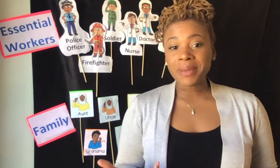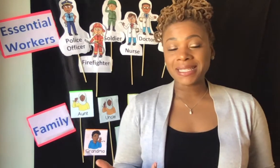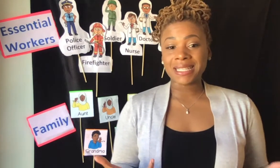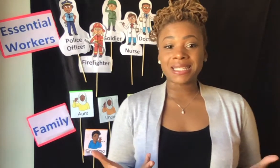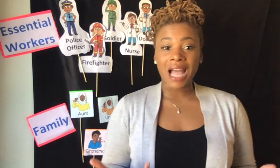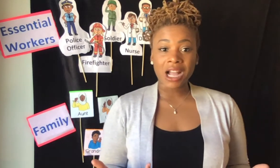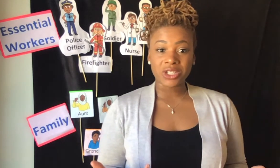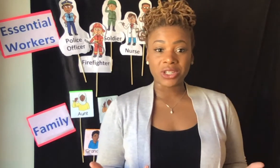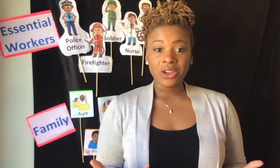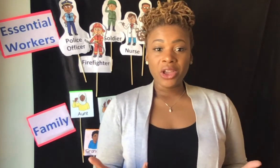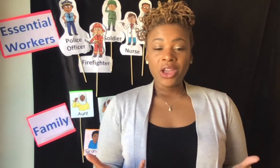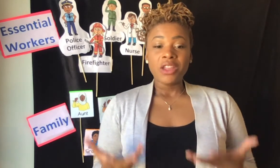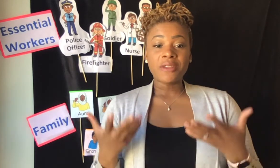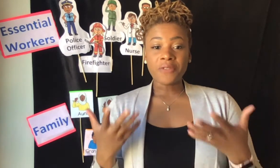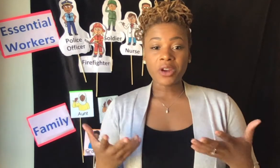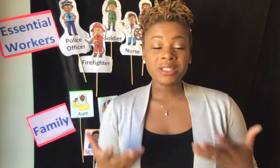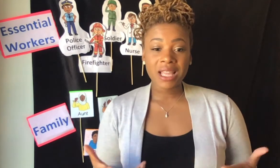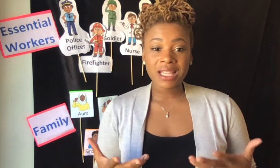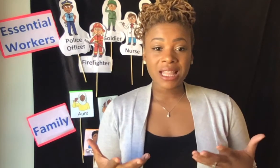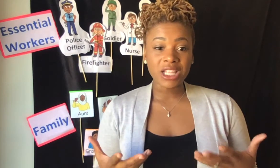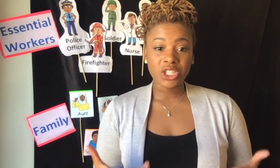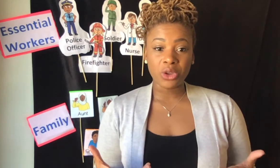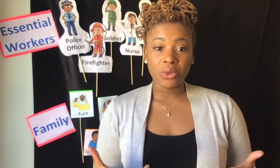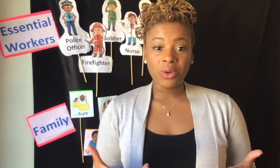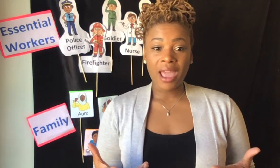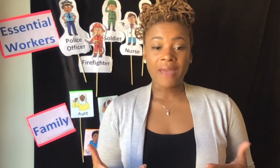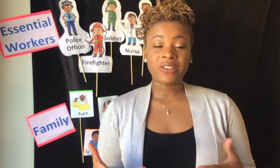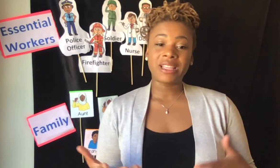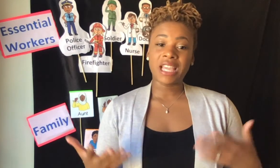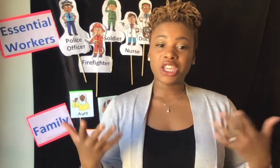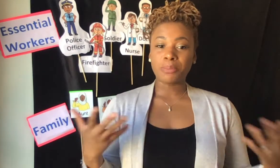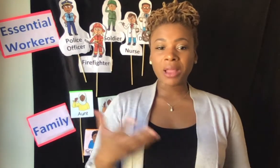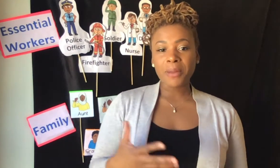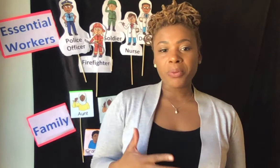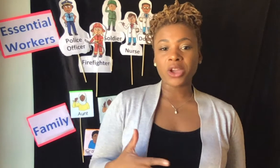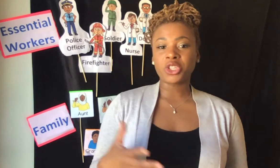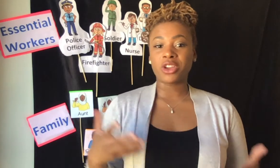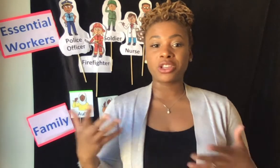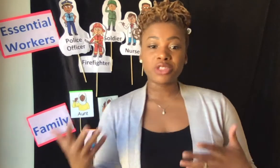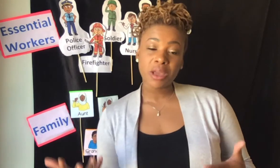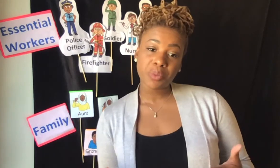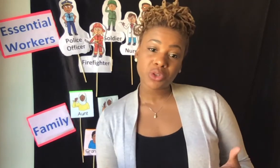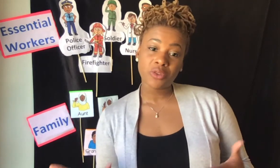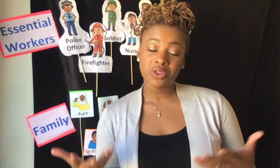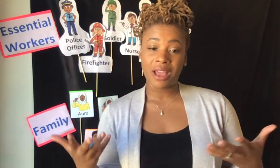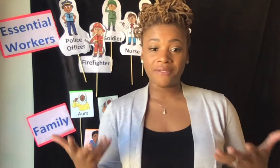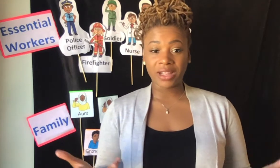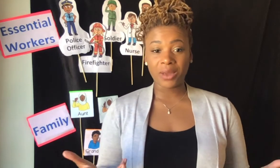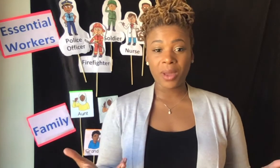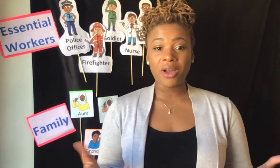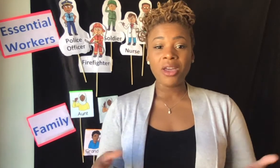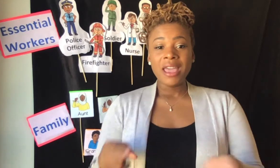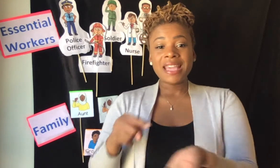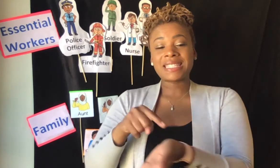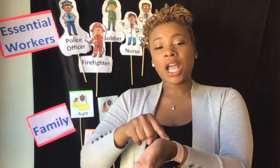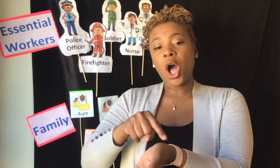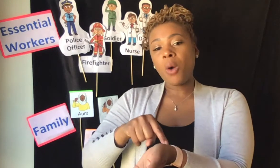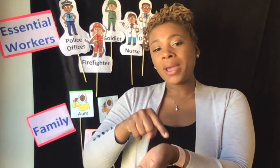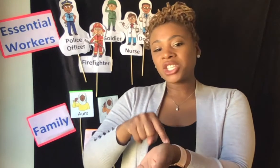to the doctor, the first thing they do after they take your blood pressure and your temperature, if you're not feeling well, is they always check